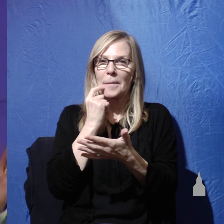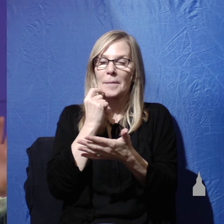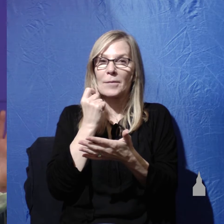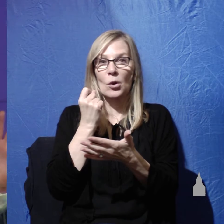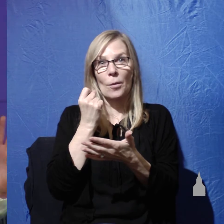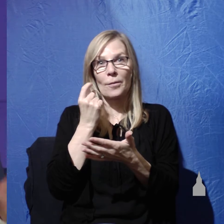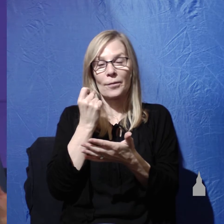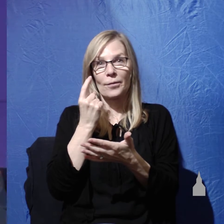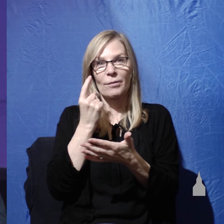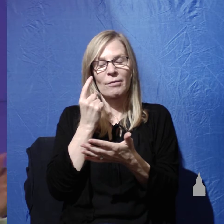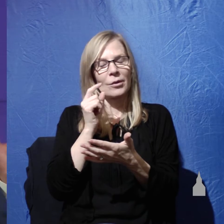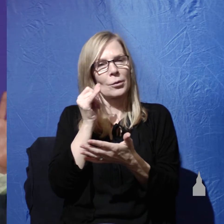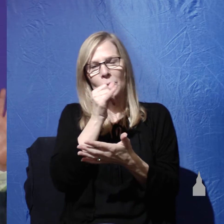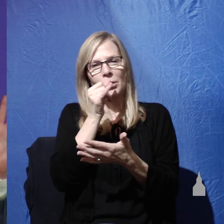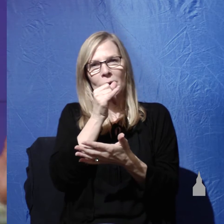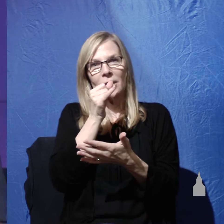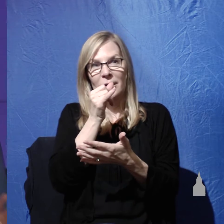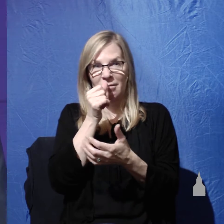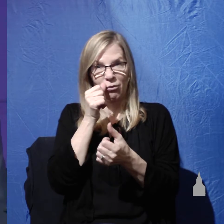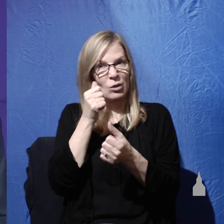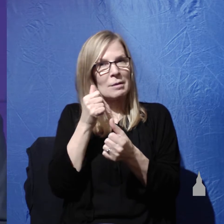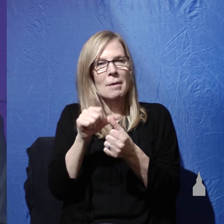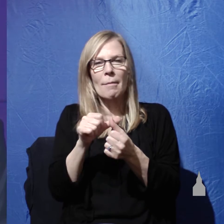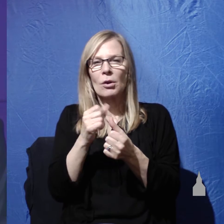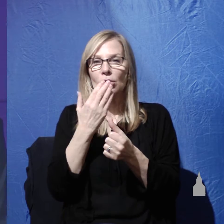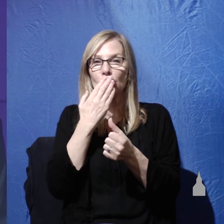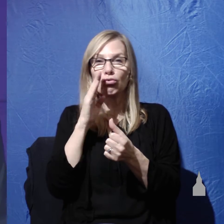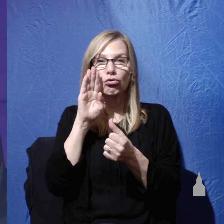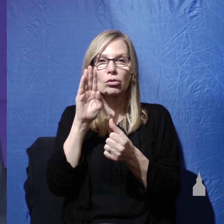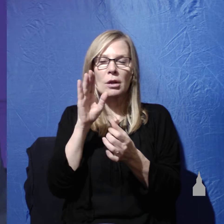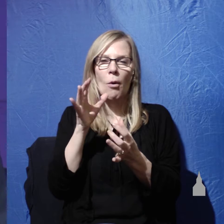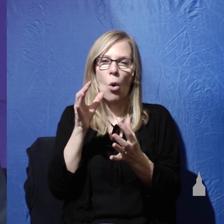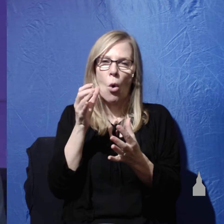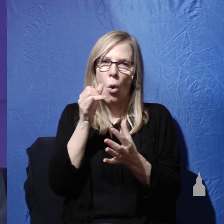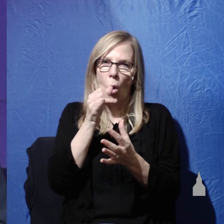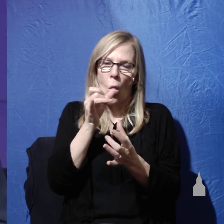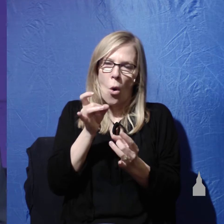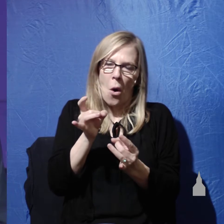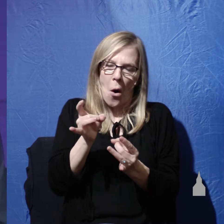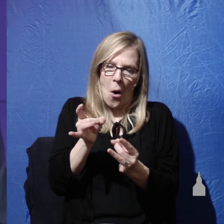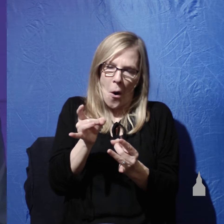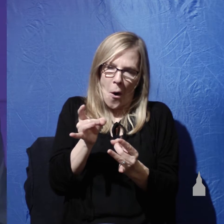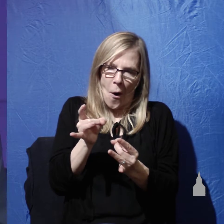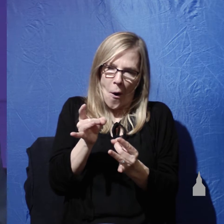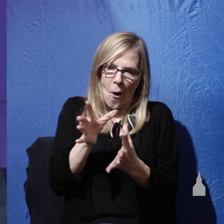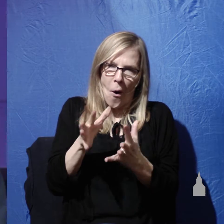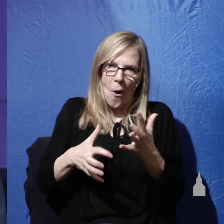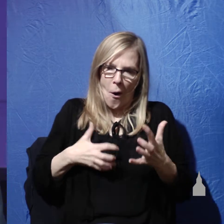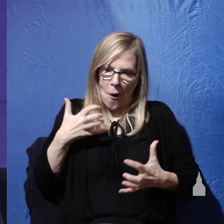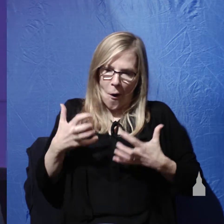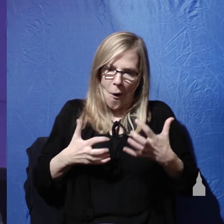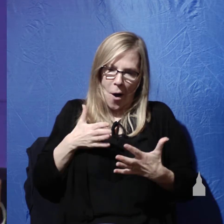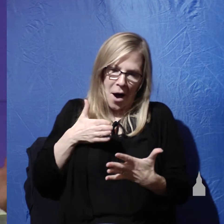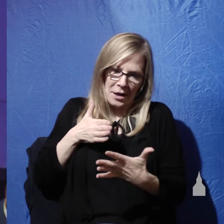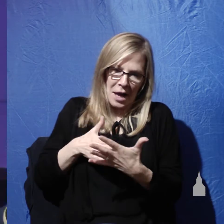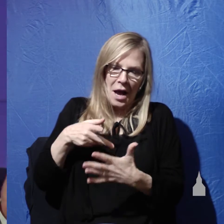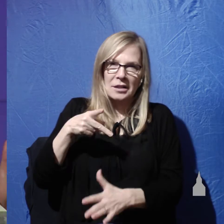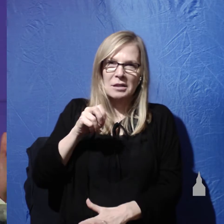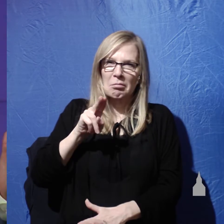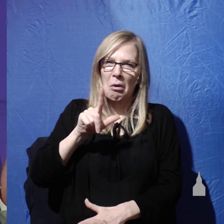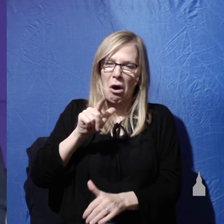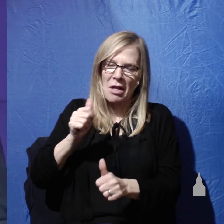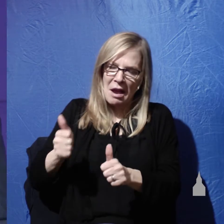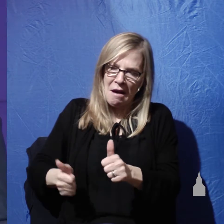this extreme, and remember the extreme hostility of the leaders in Jerusalem against Paul, their